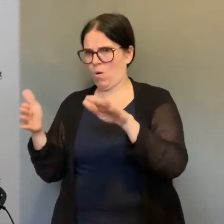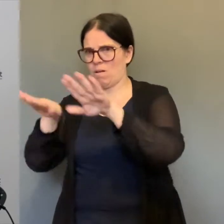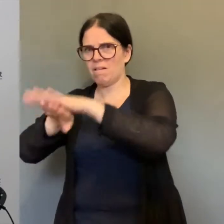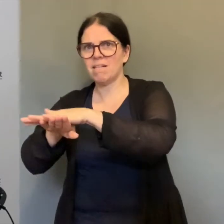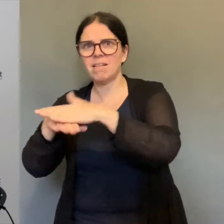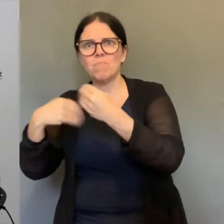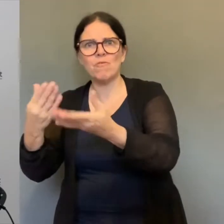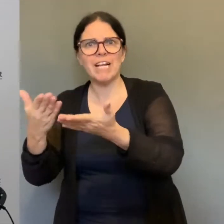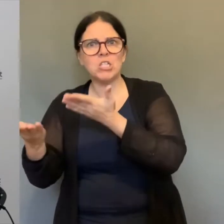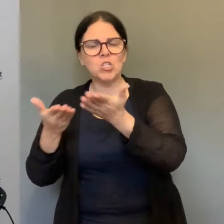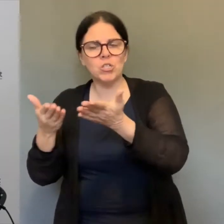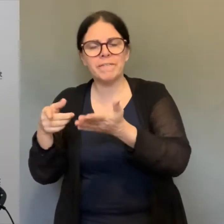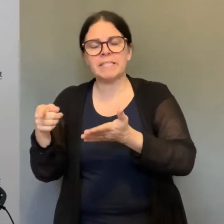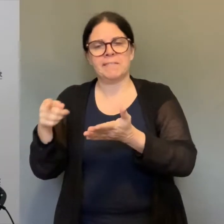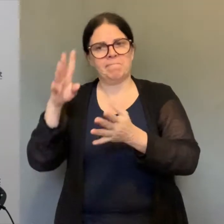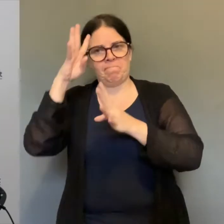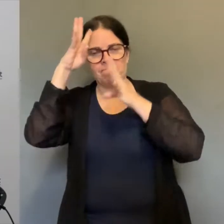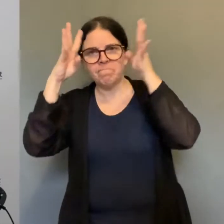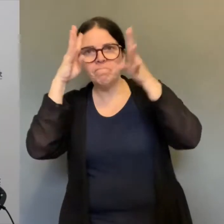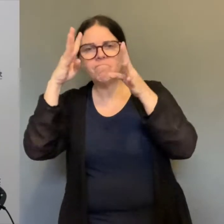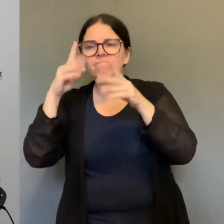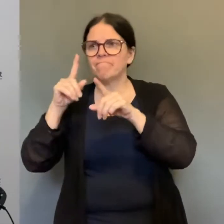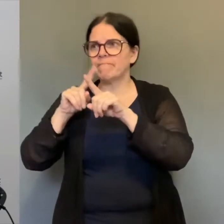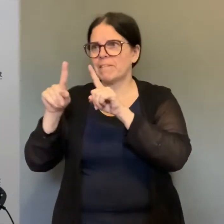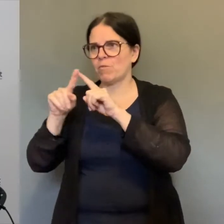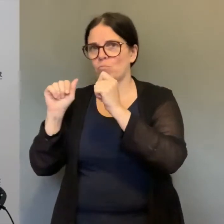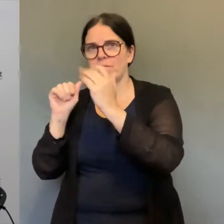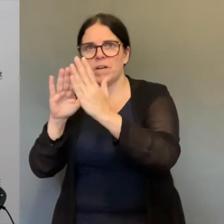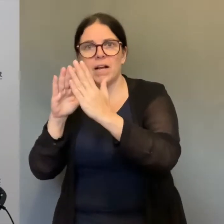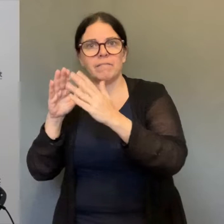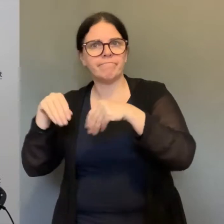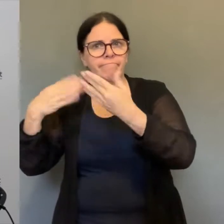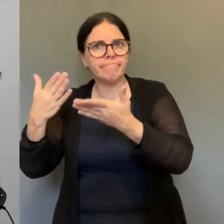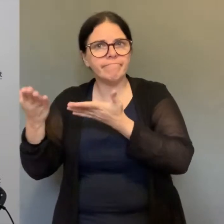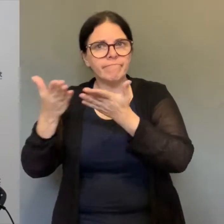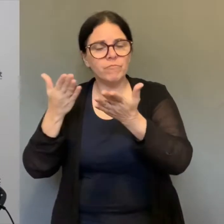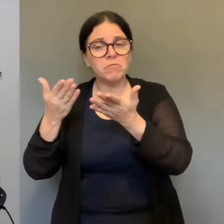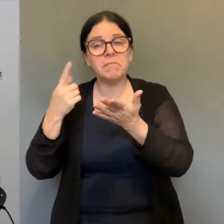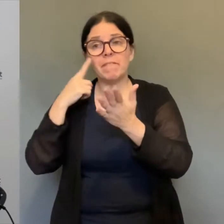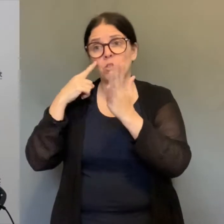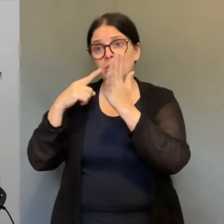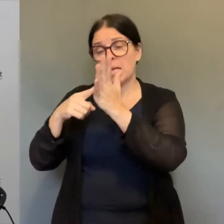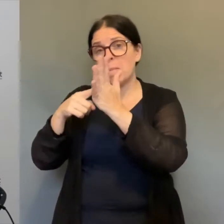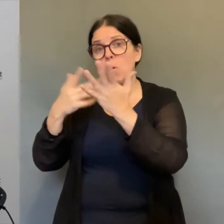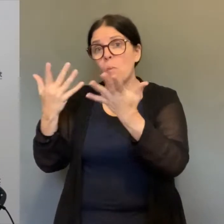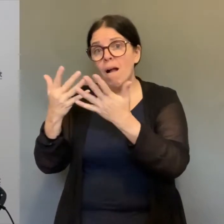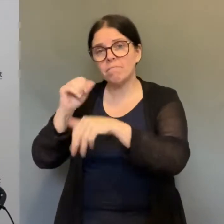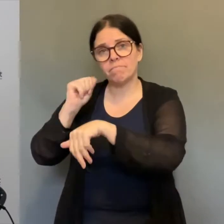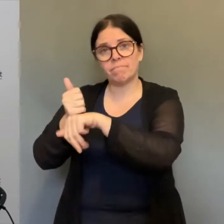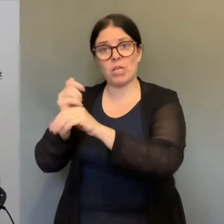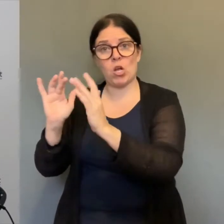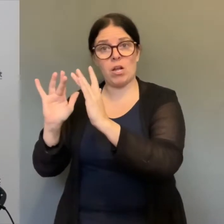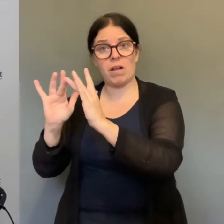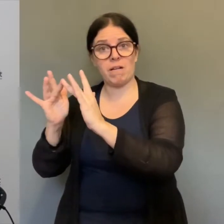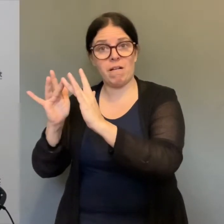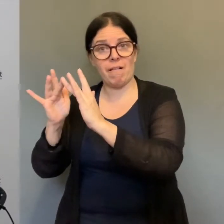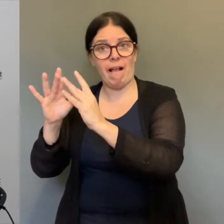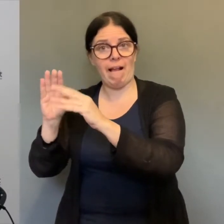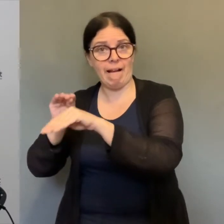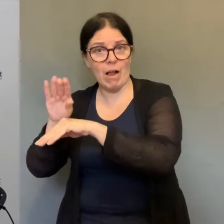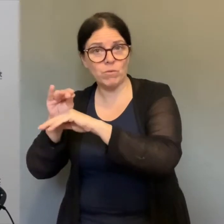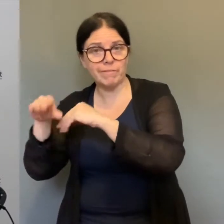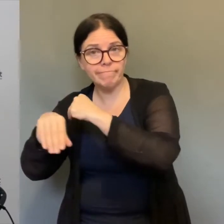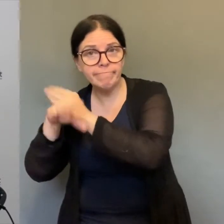associated with drug use, such as sharing equipment, using in close contacts with others, leaving the home to access